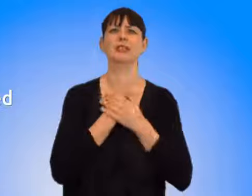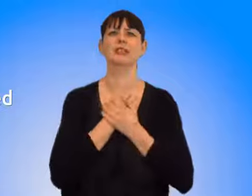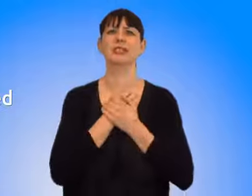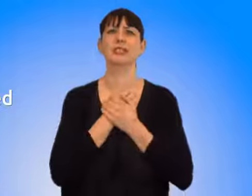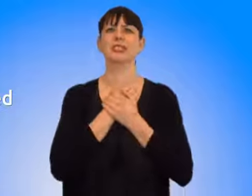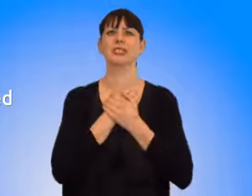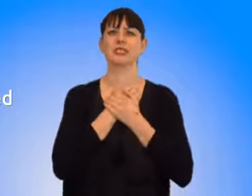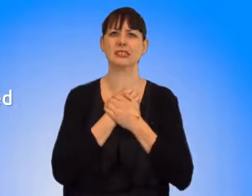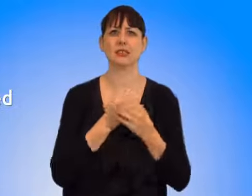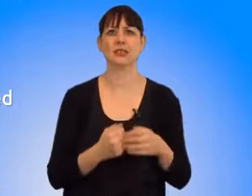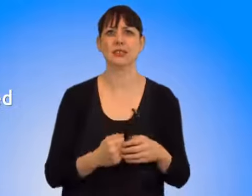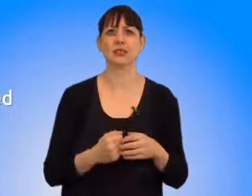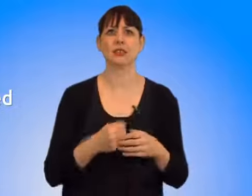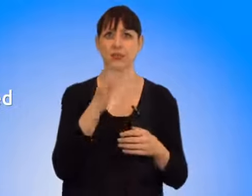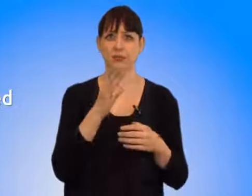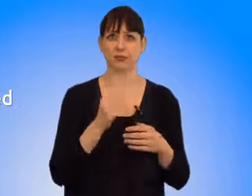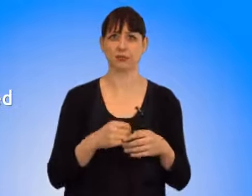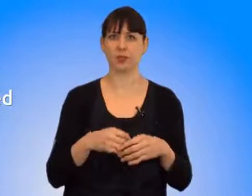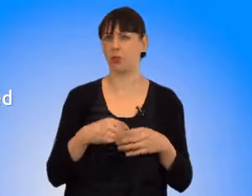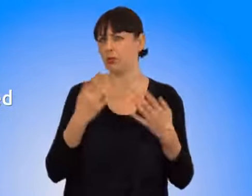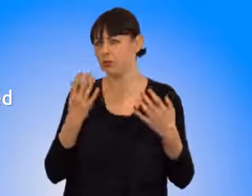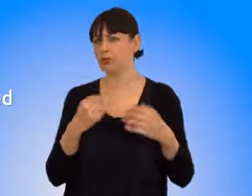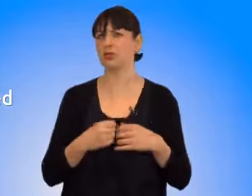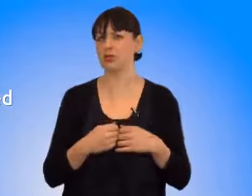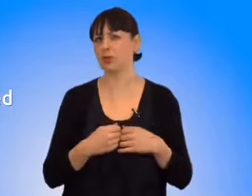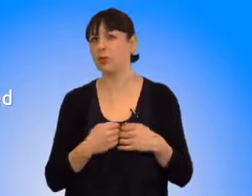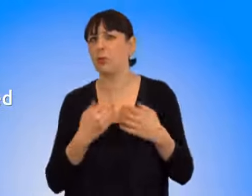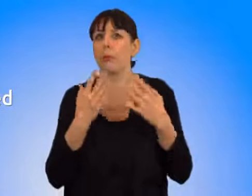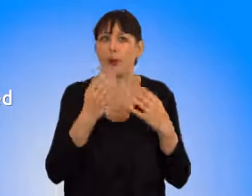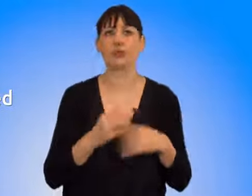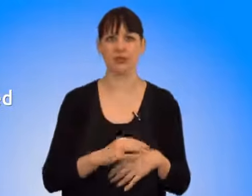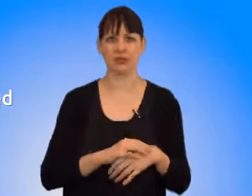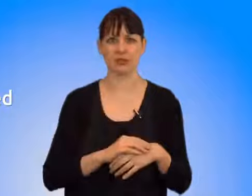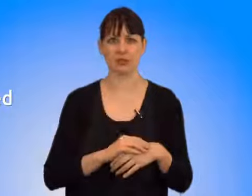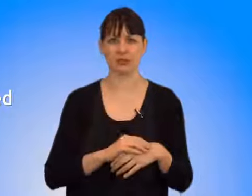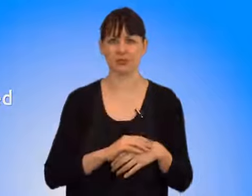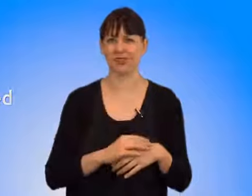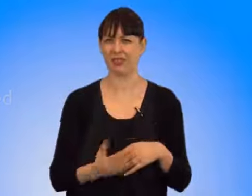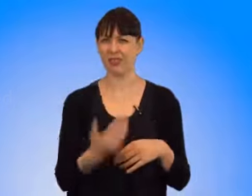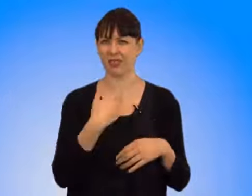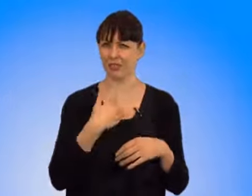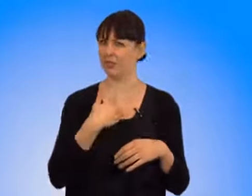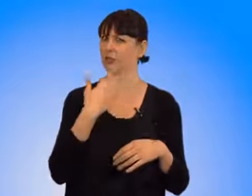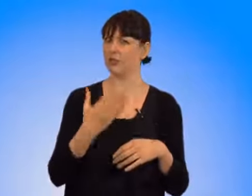It really hurts. So, what do you do when you burn your hand? I think the